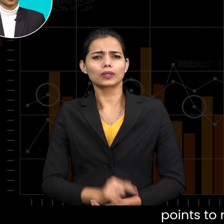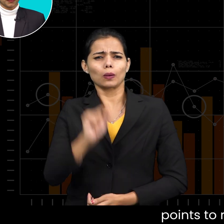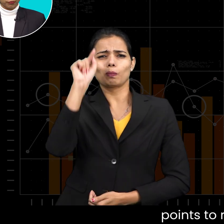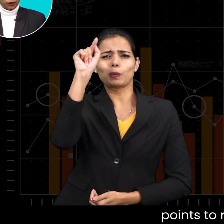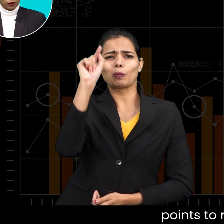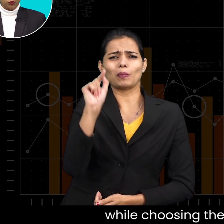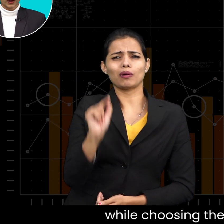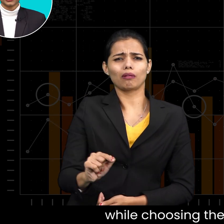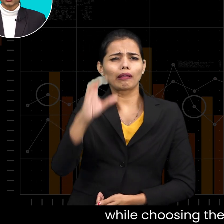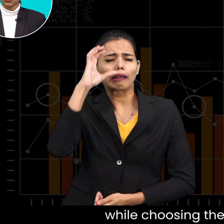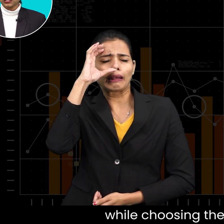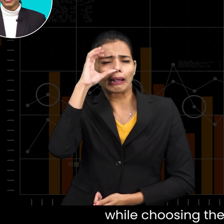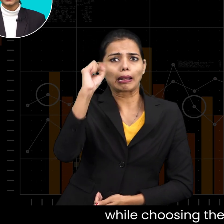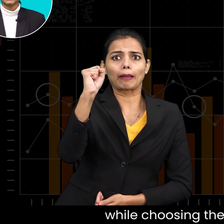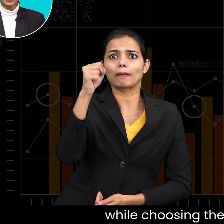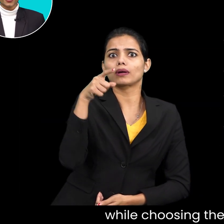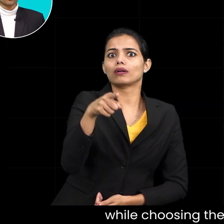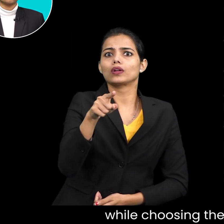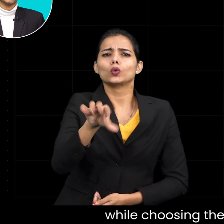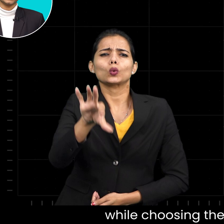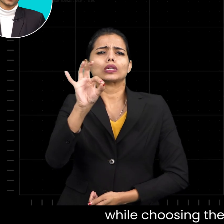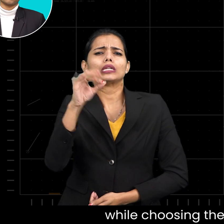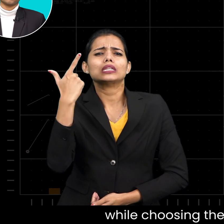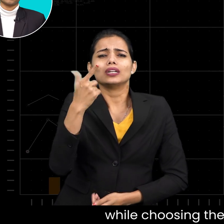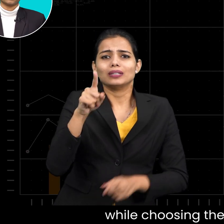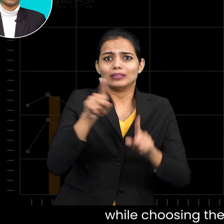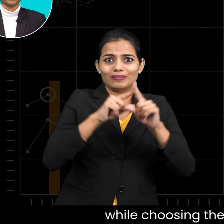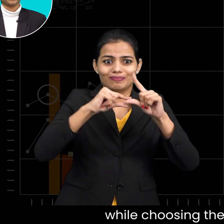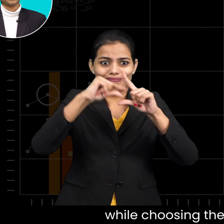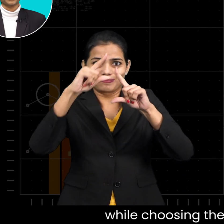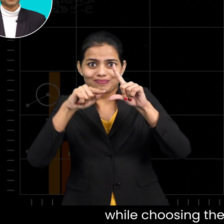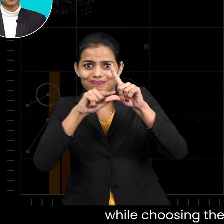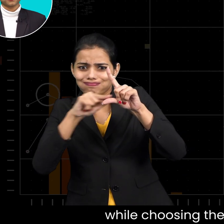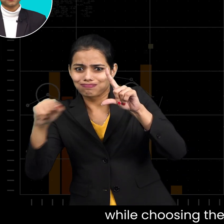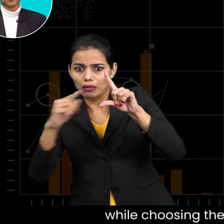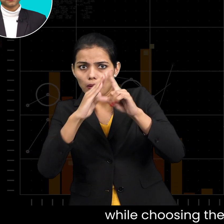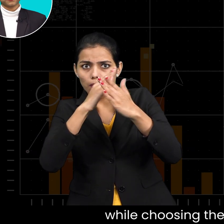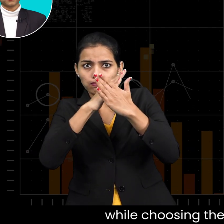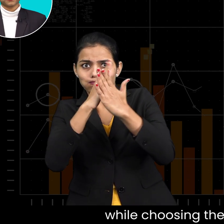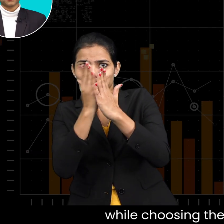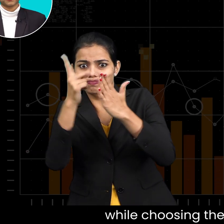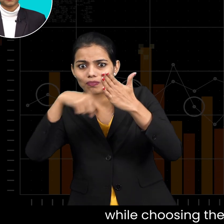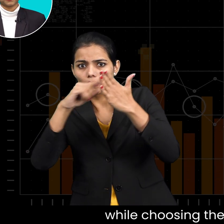Points to remember while choosing the scale of the graph.